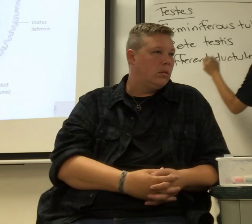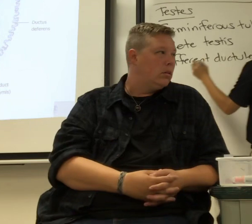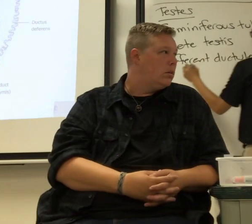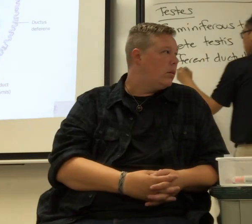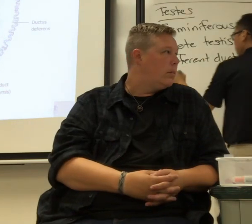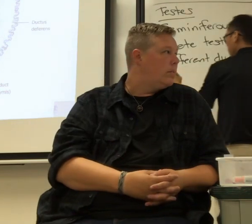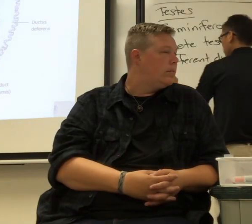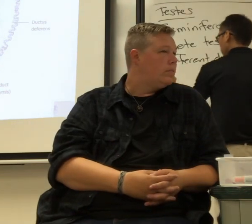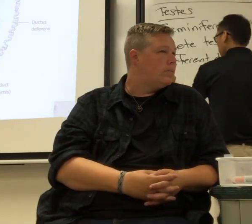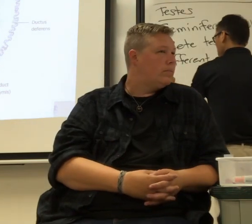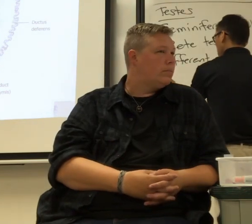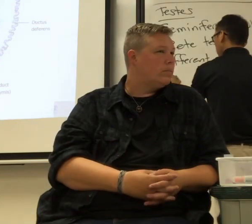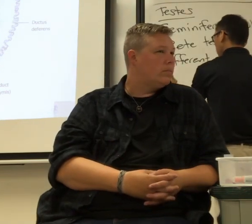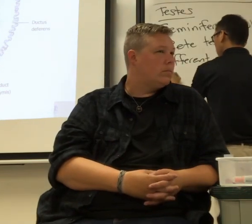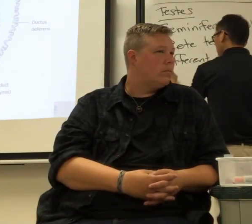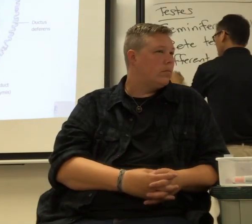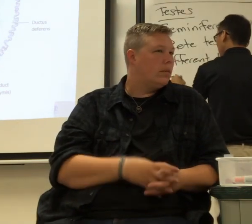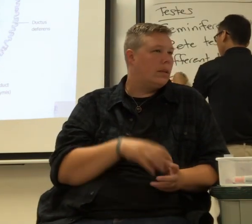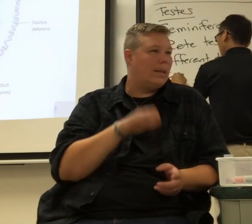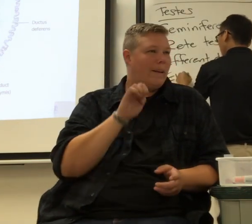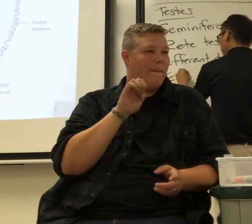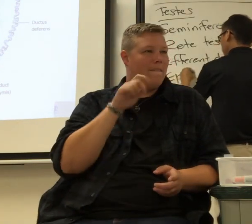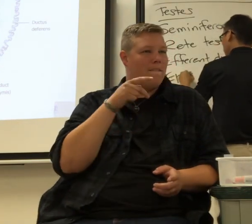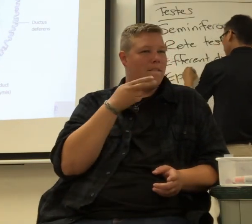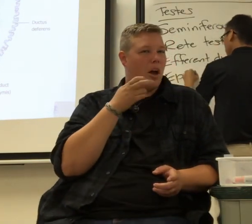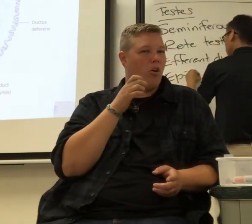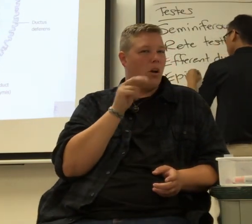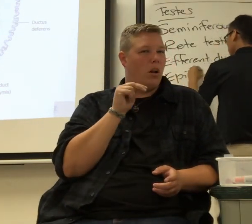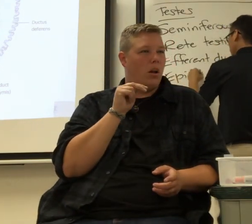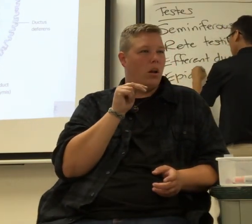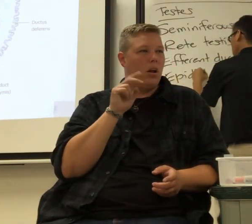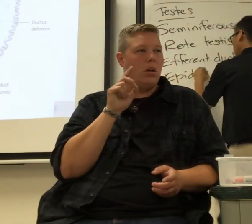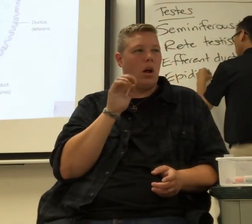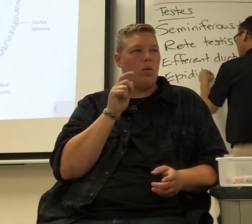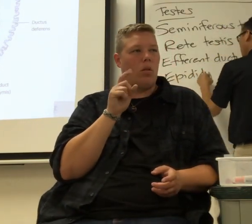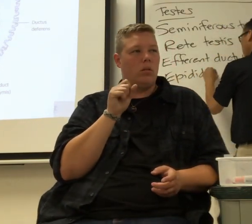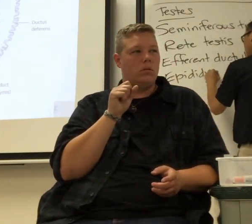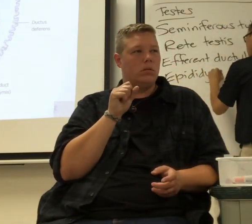All right, so the efferent ductules lead to the epididymis,